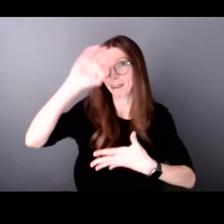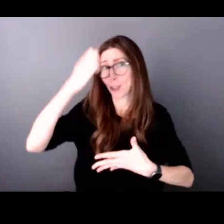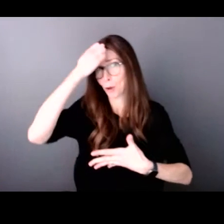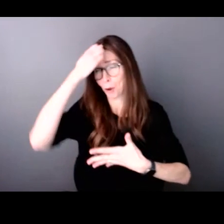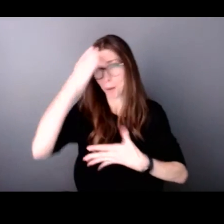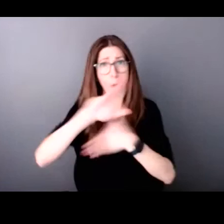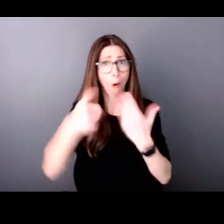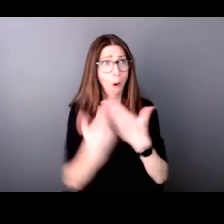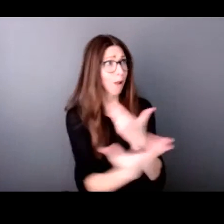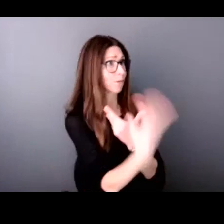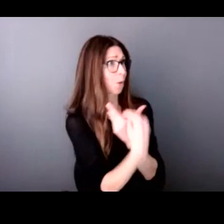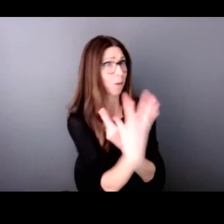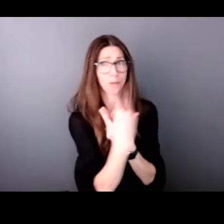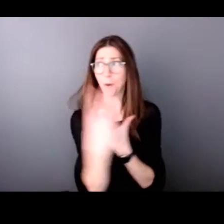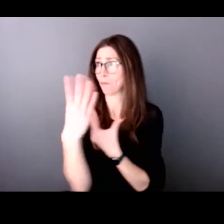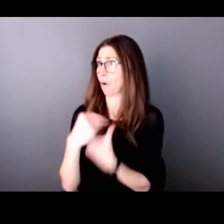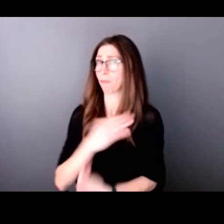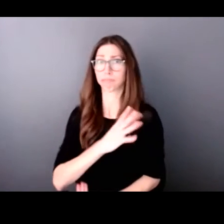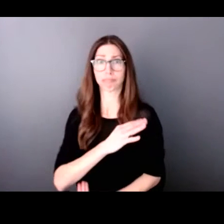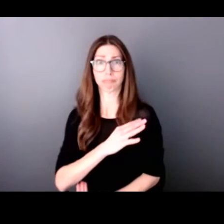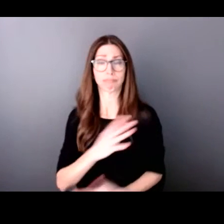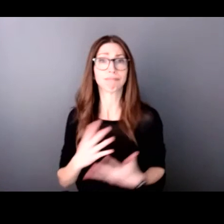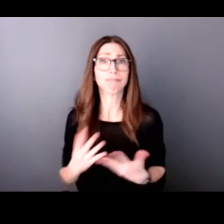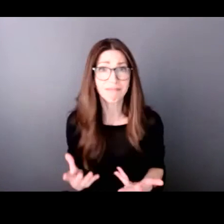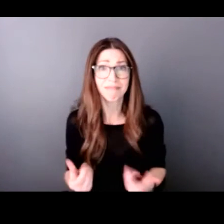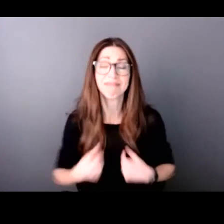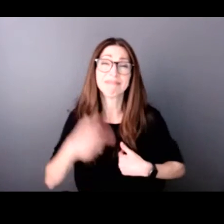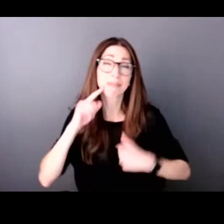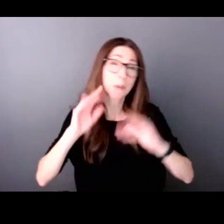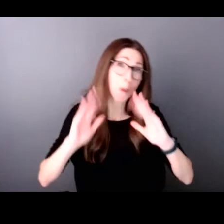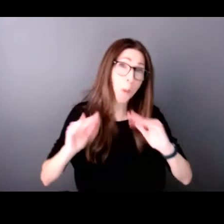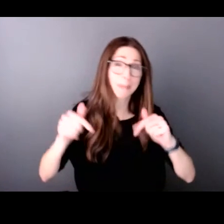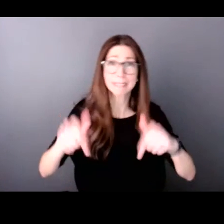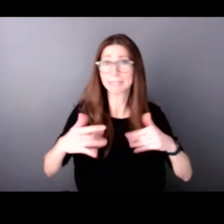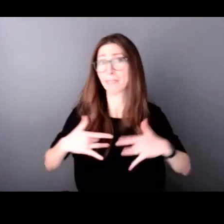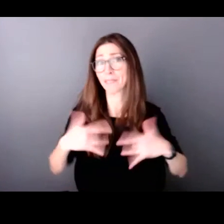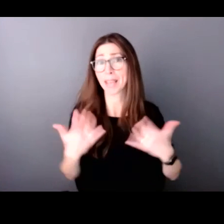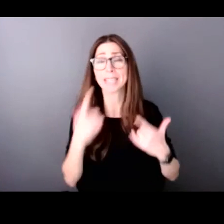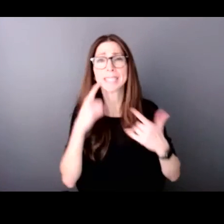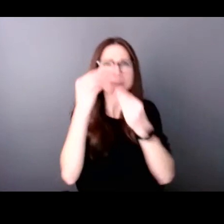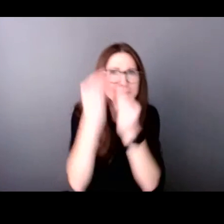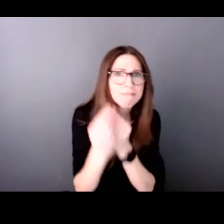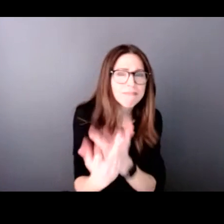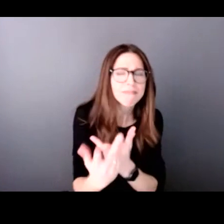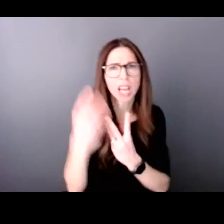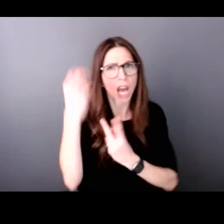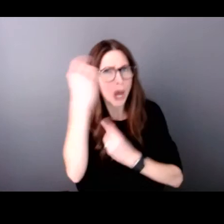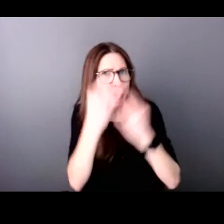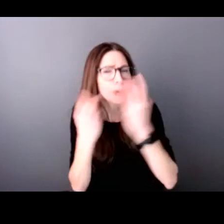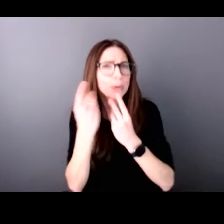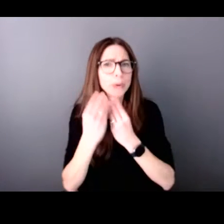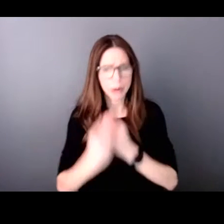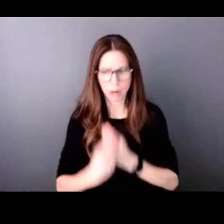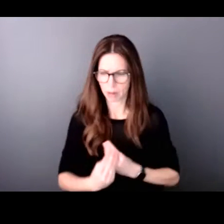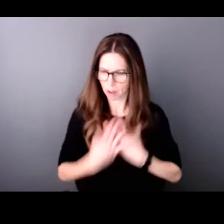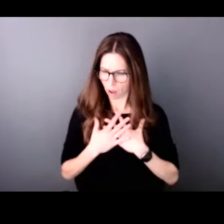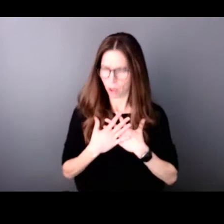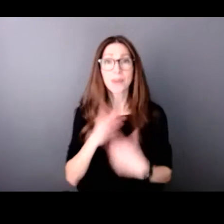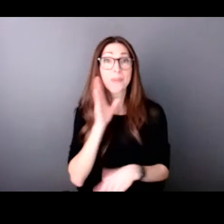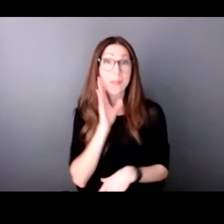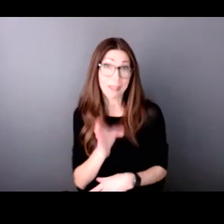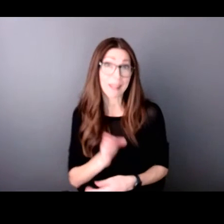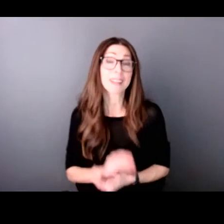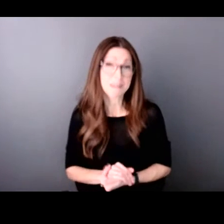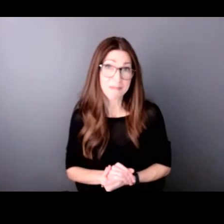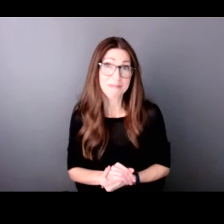hope today's talk will inspire your participation through conversation and reflection on our collective responsibilities